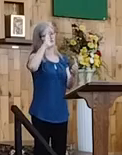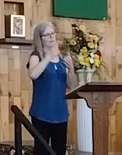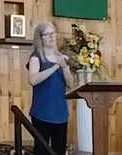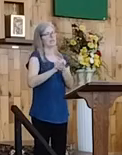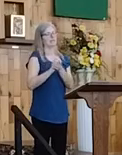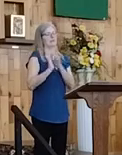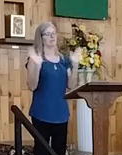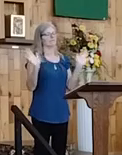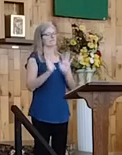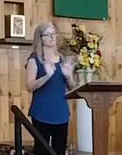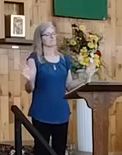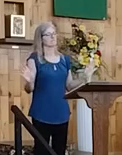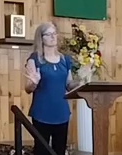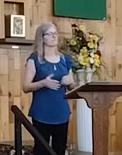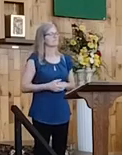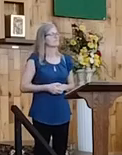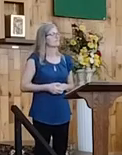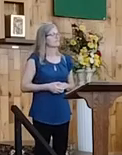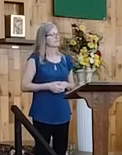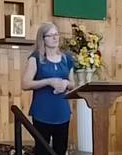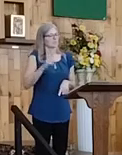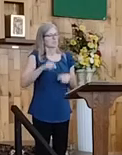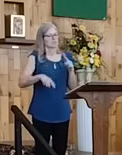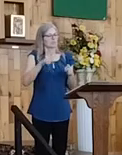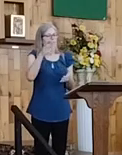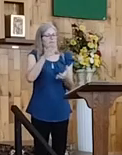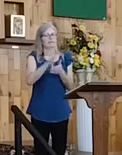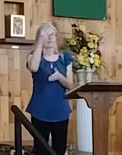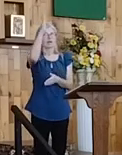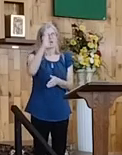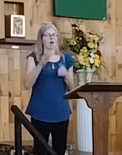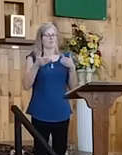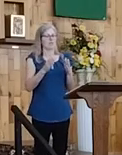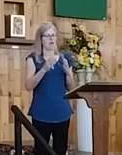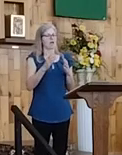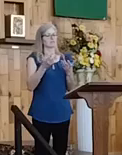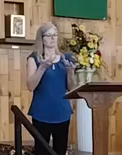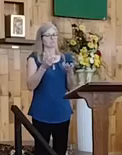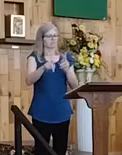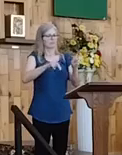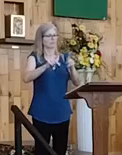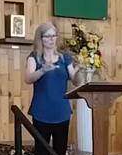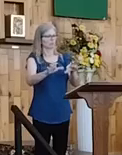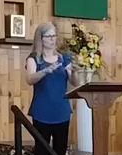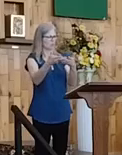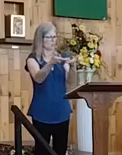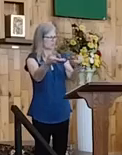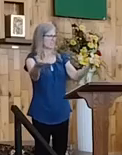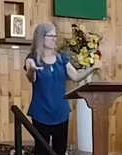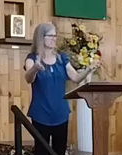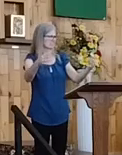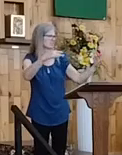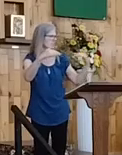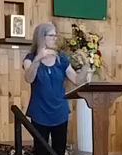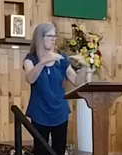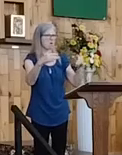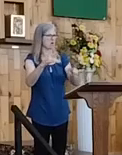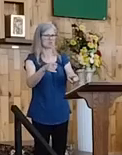of accommodation. He couldn't believe God would ever let anybody do those things to one another. He was